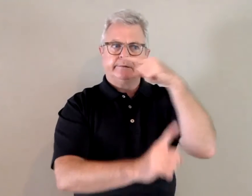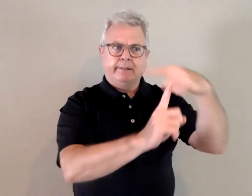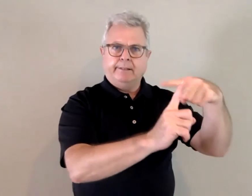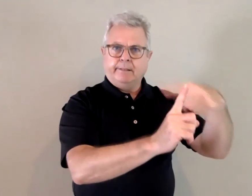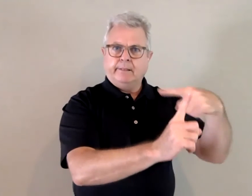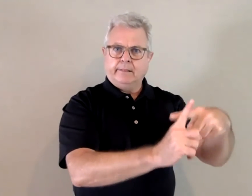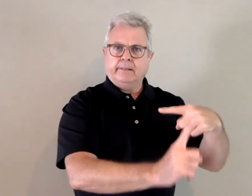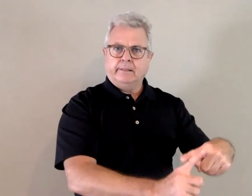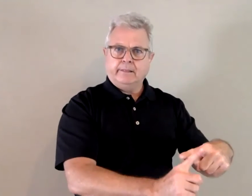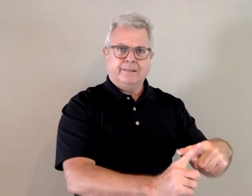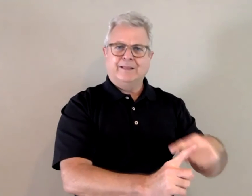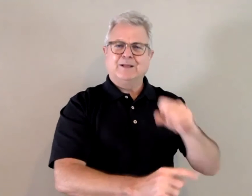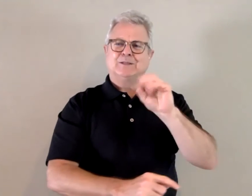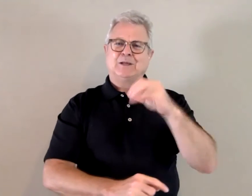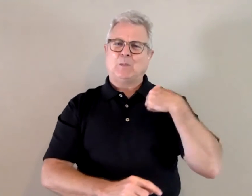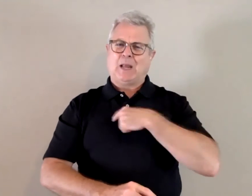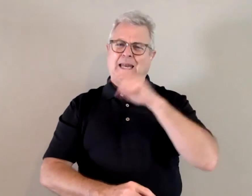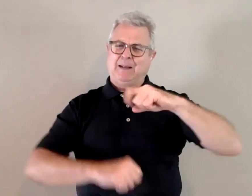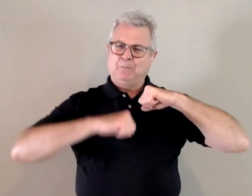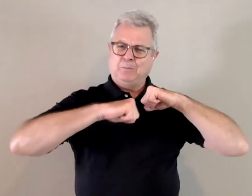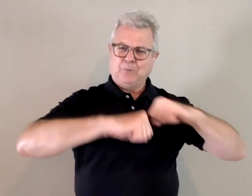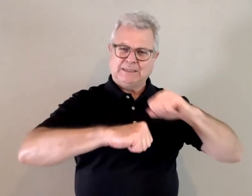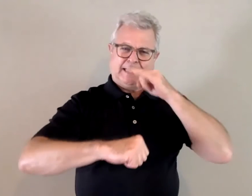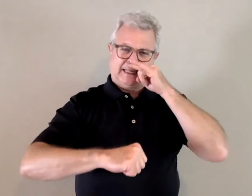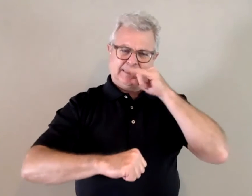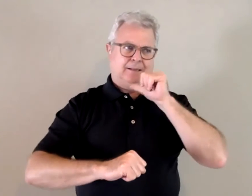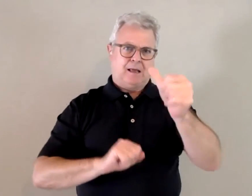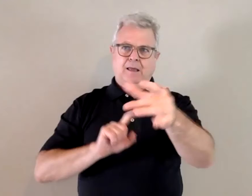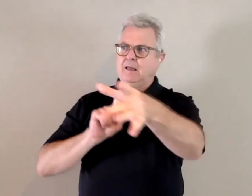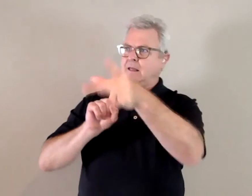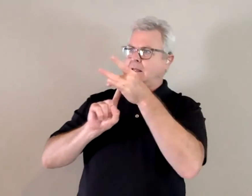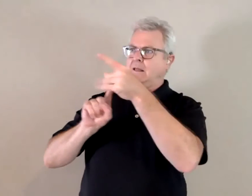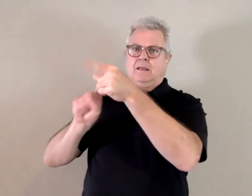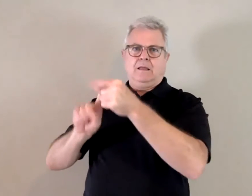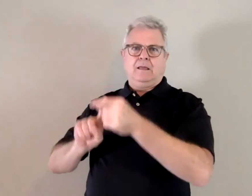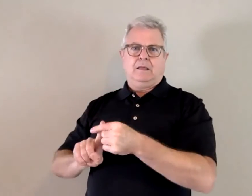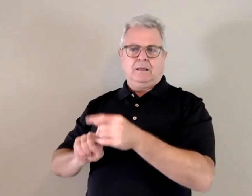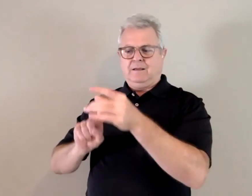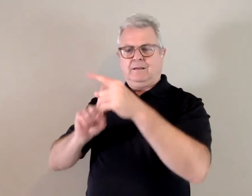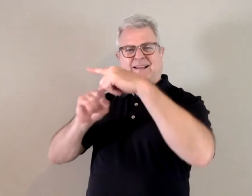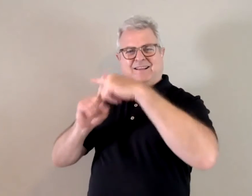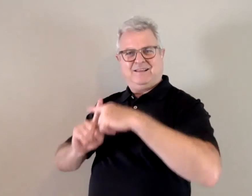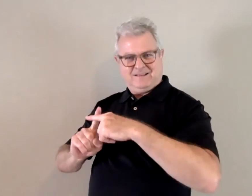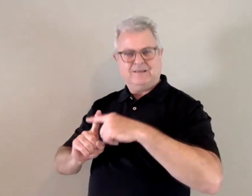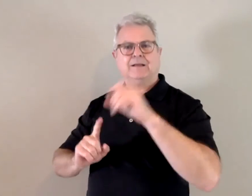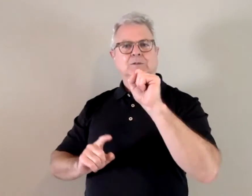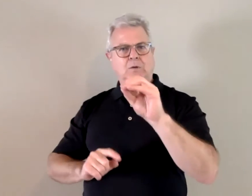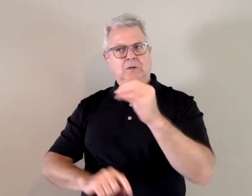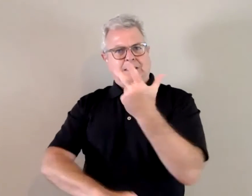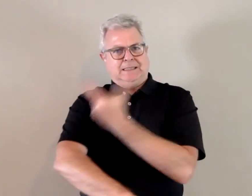because it can still impact children. They can get it from adults. So we need to protect our children so they're not